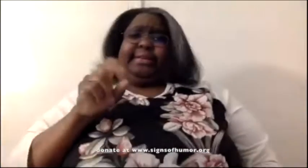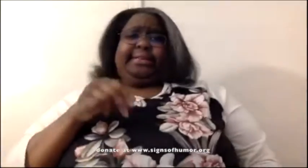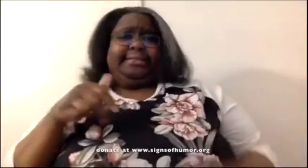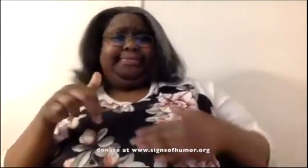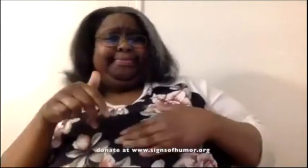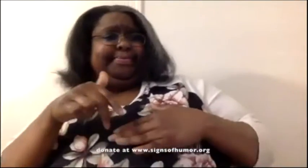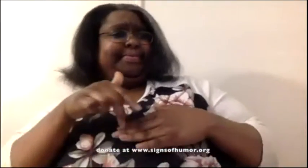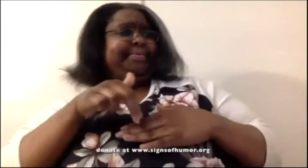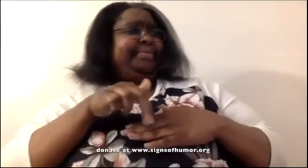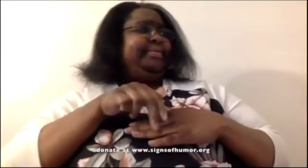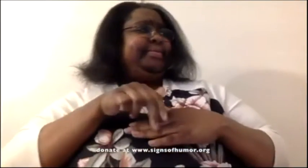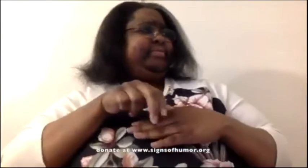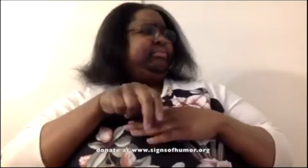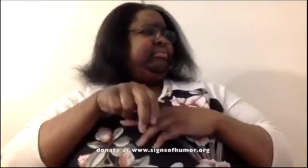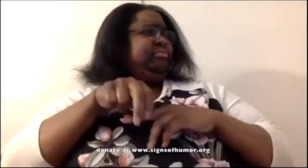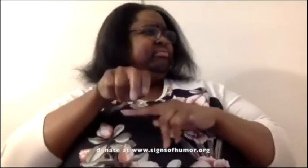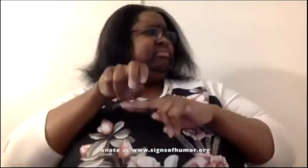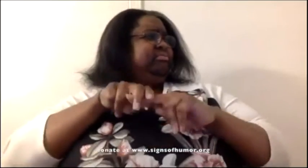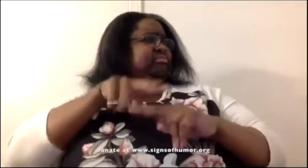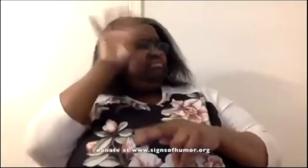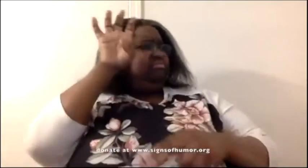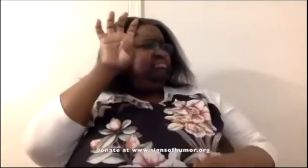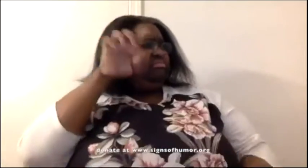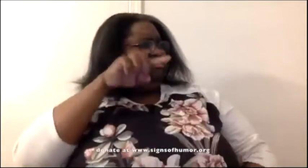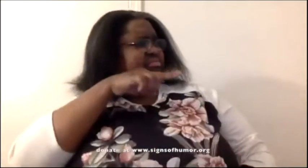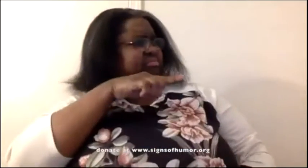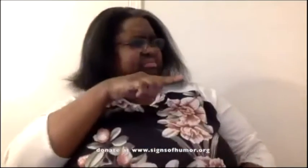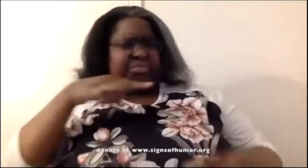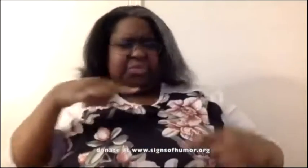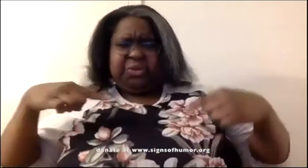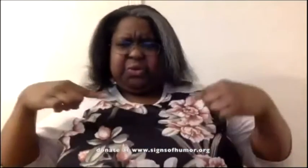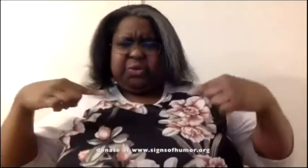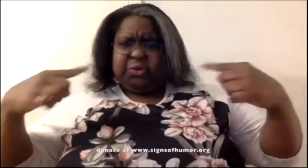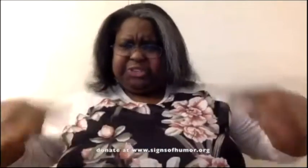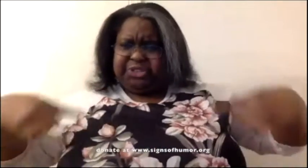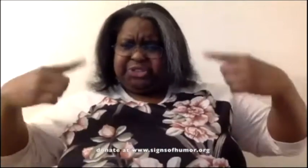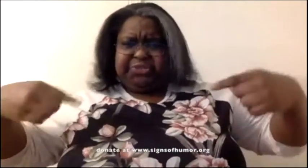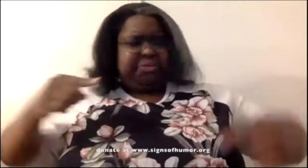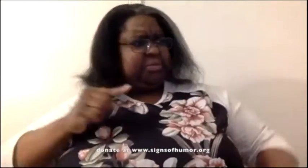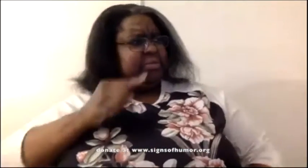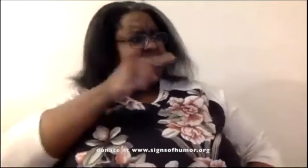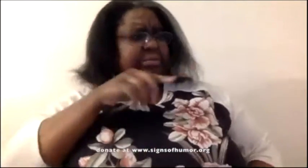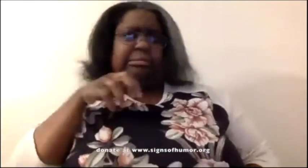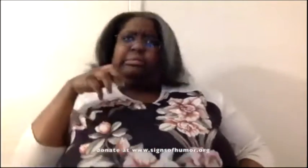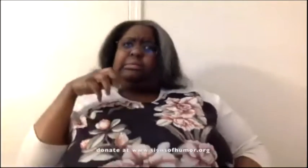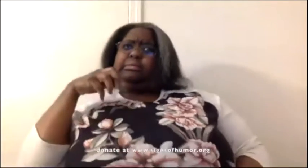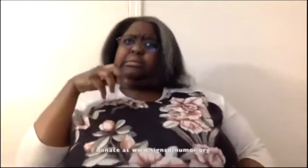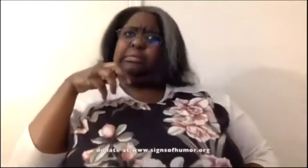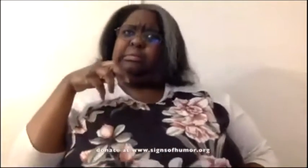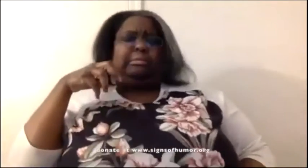there. Oh, okay. I sit down and I look over to the side and notice there's somebody in